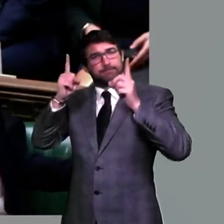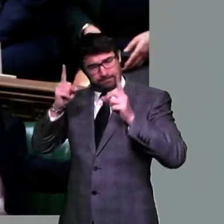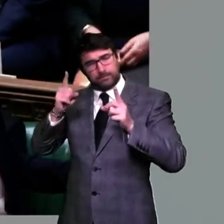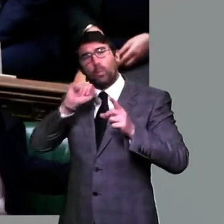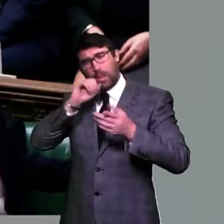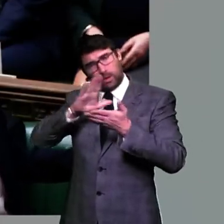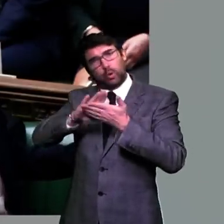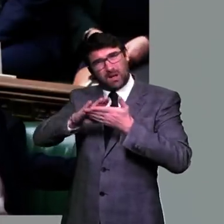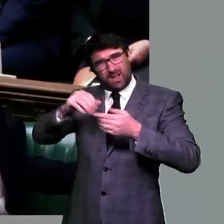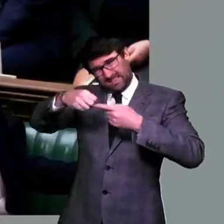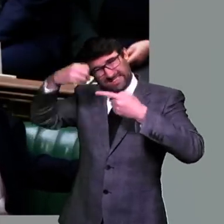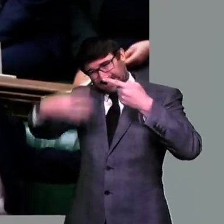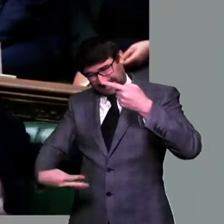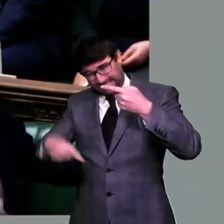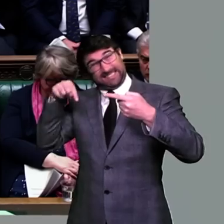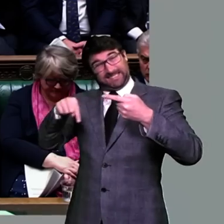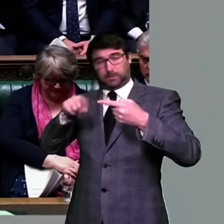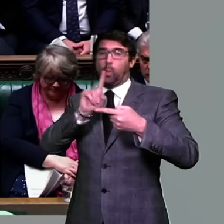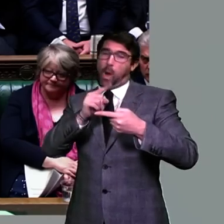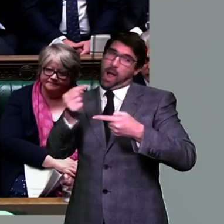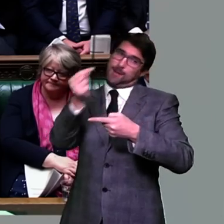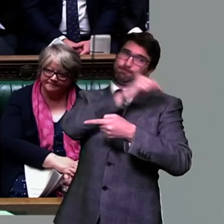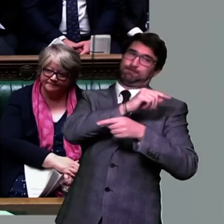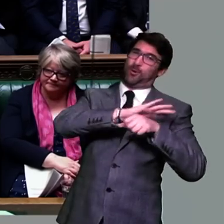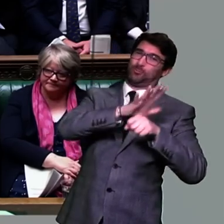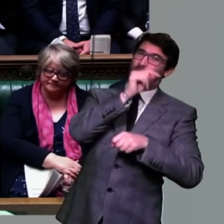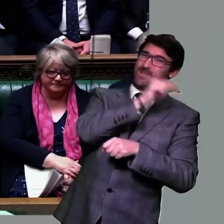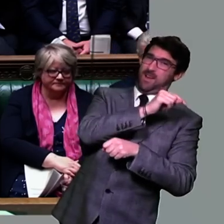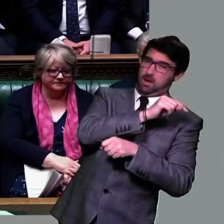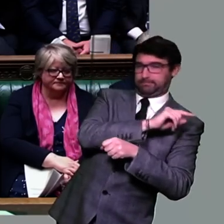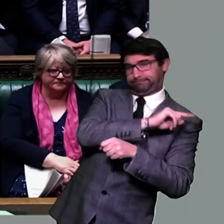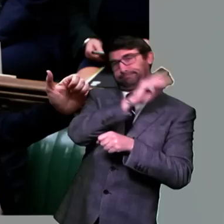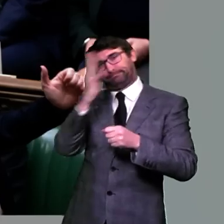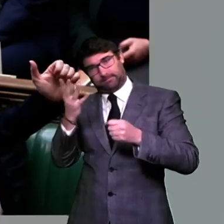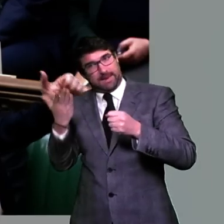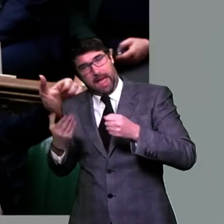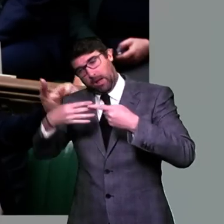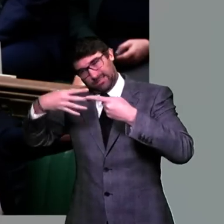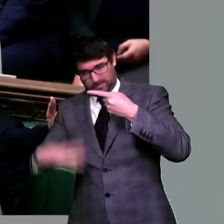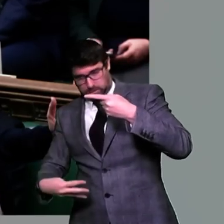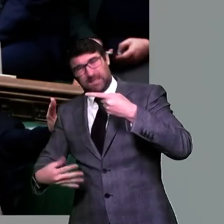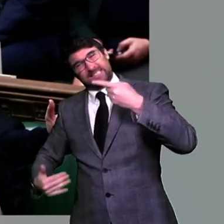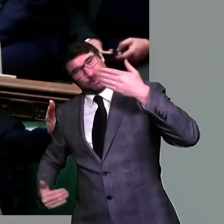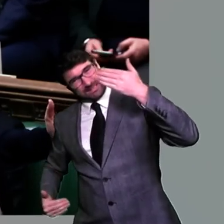to work on that and make sure we deal with what was a massive